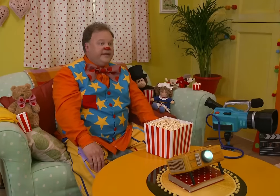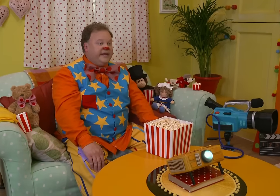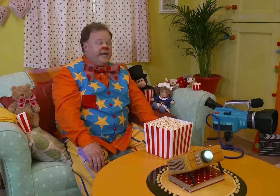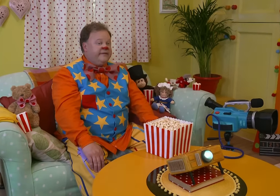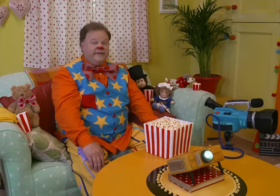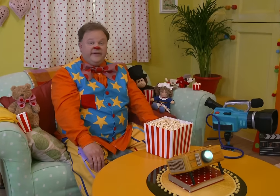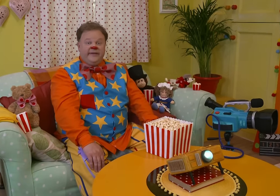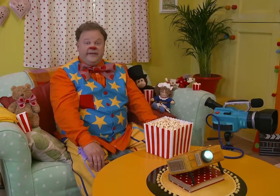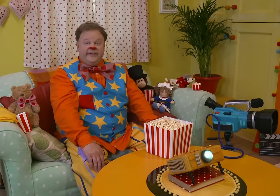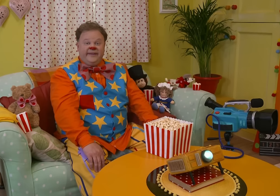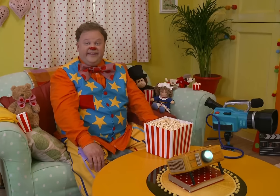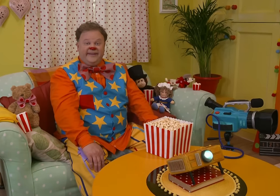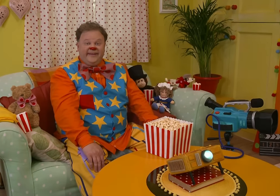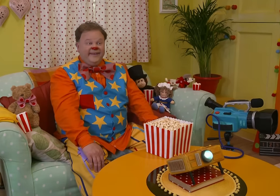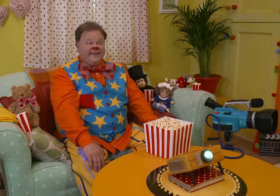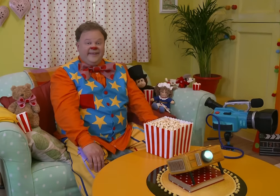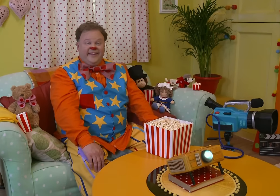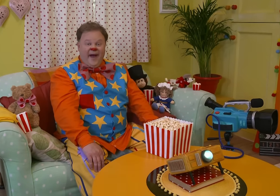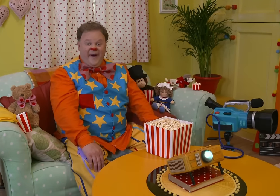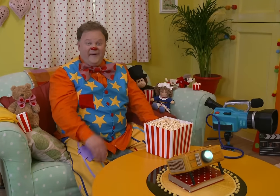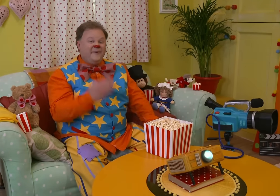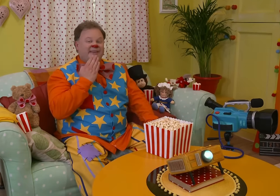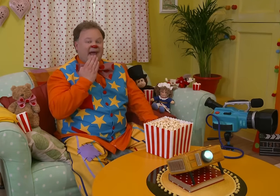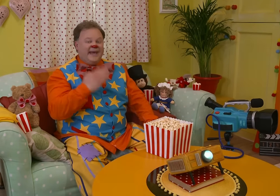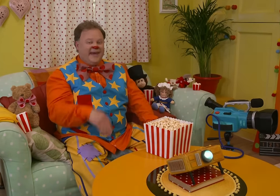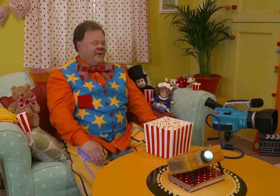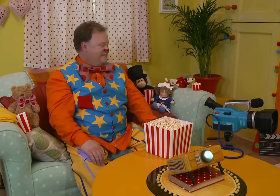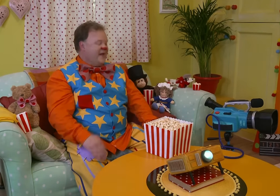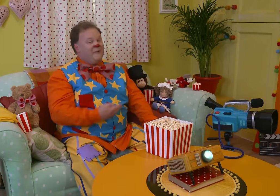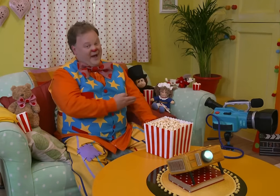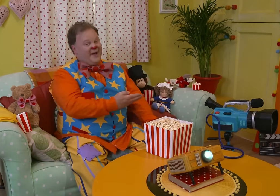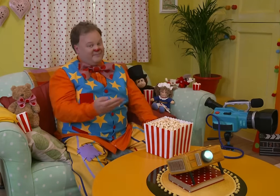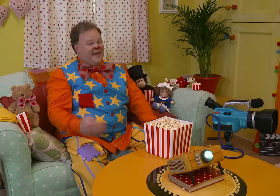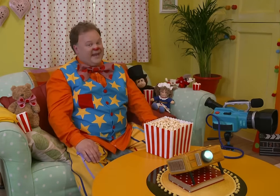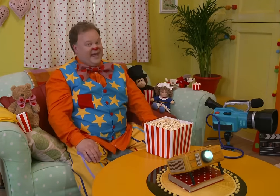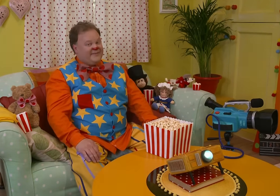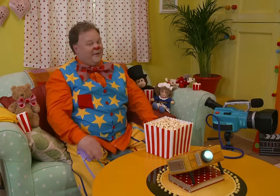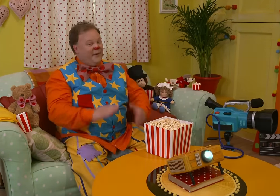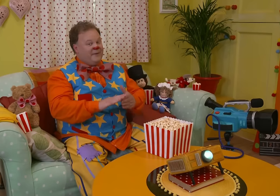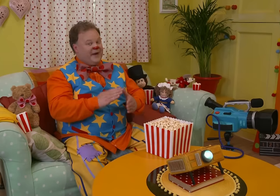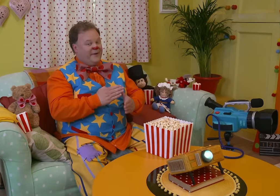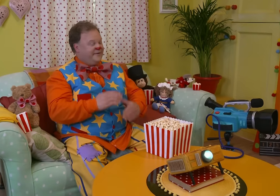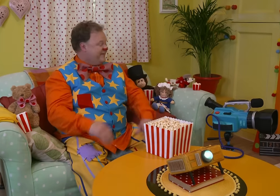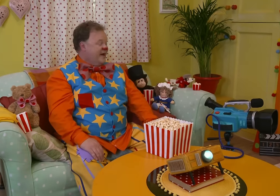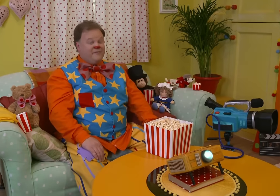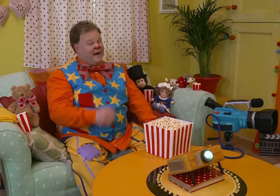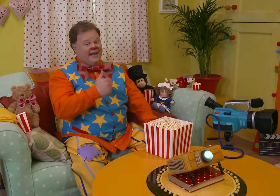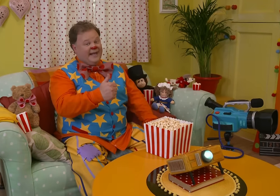Tumble, your film is so amazing. Oh, thank you. Well, it is all because of my